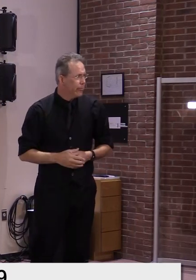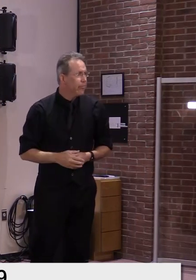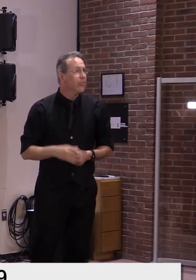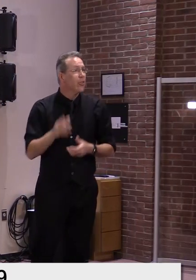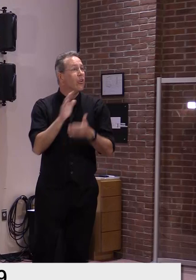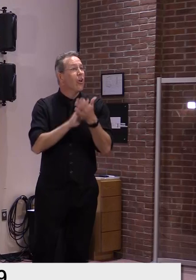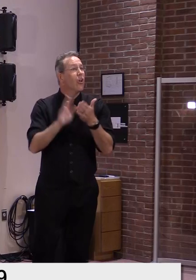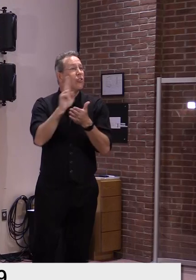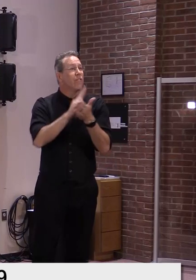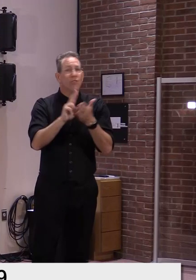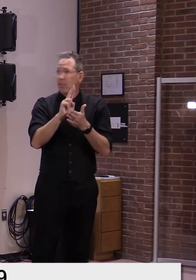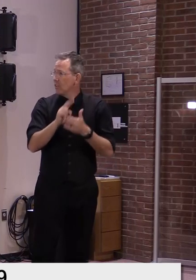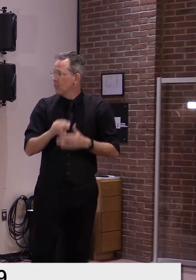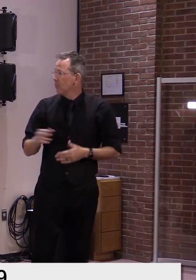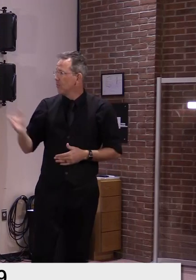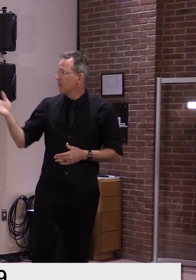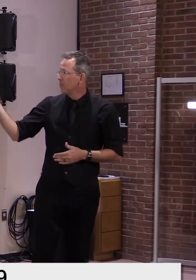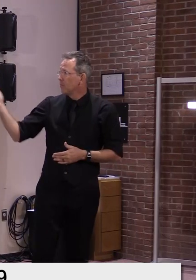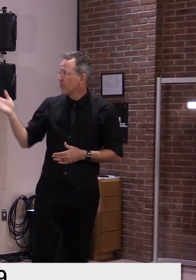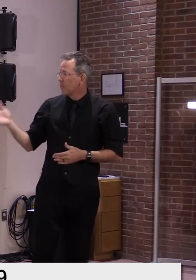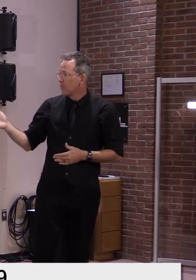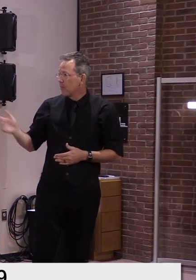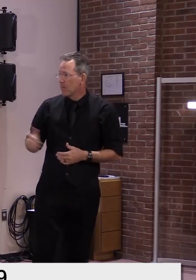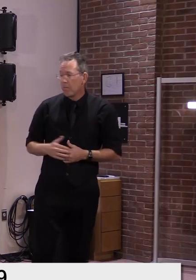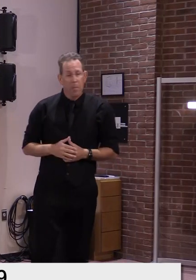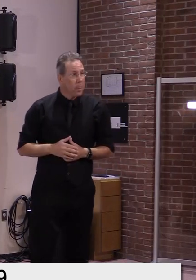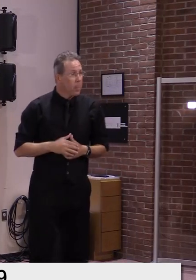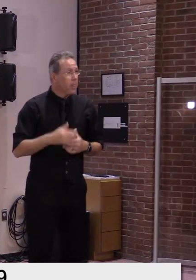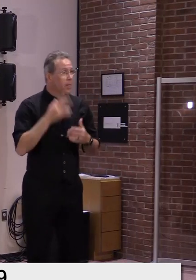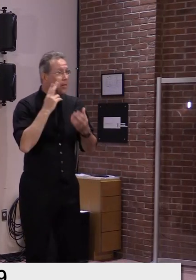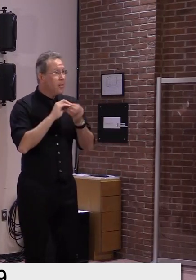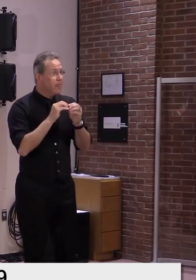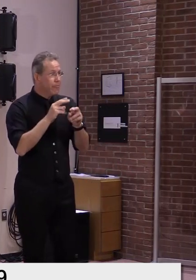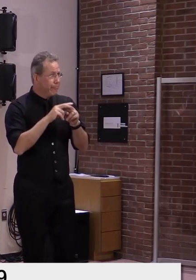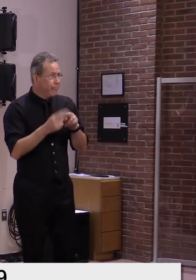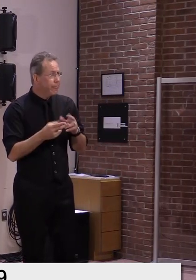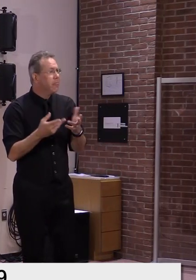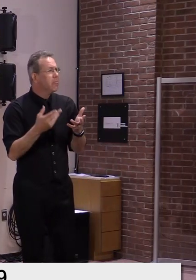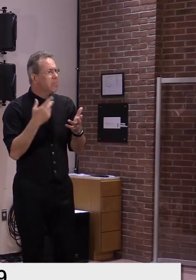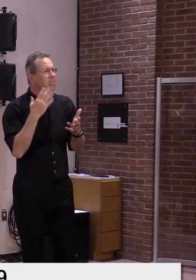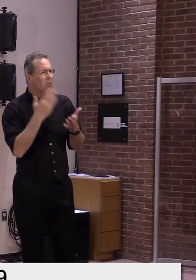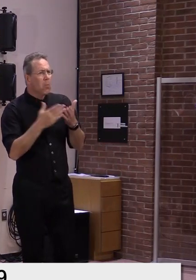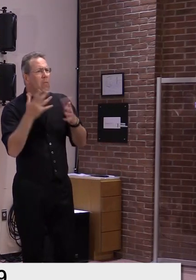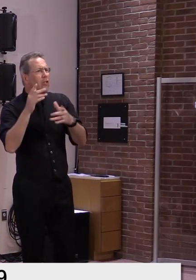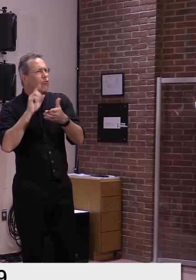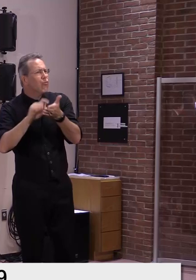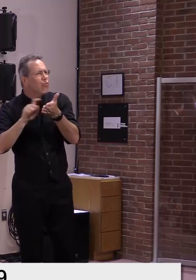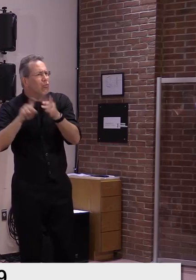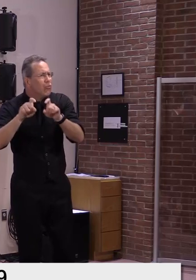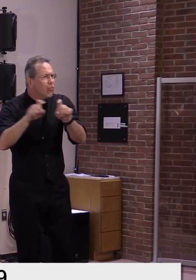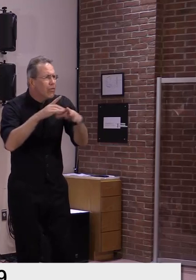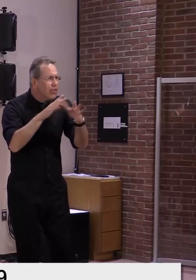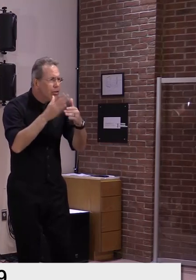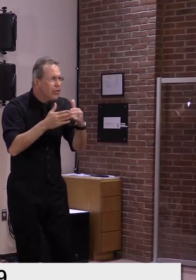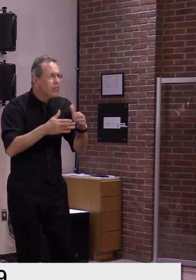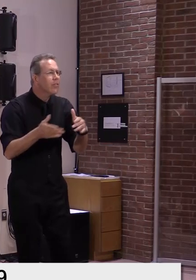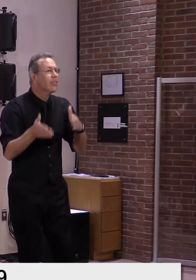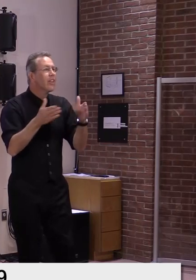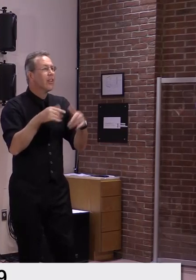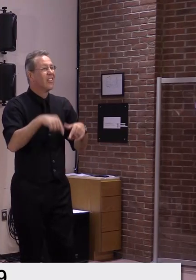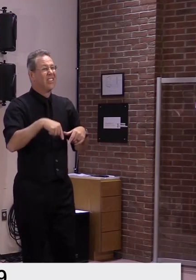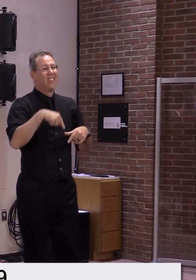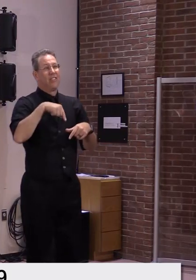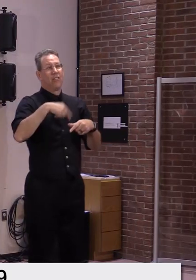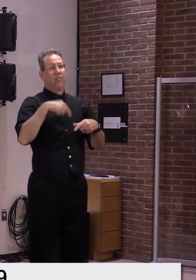now our college reporting will conclude. But we did want to briefly summarize the semester that they had. It was certainly challenging in